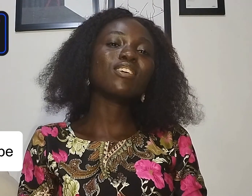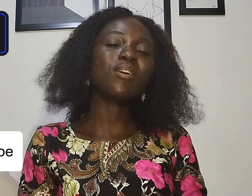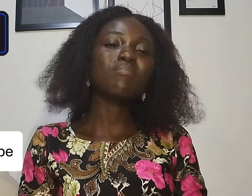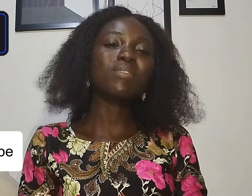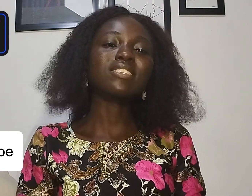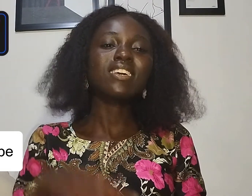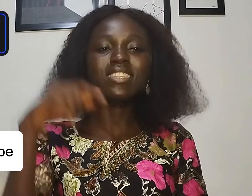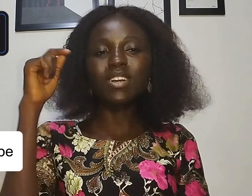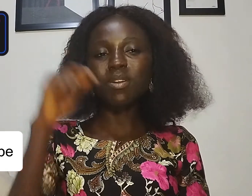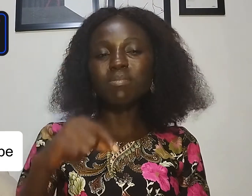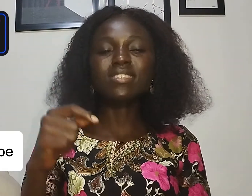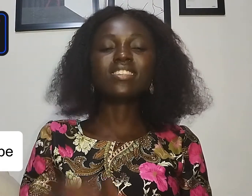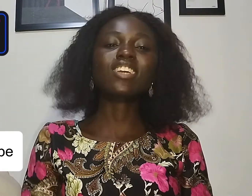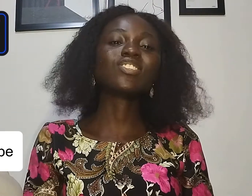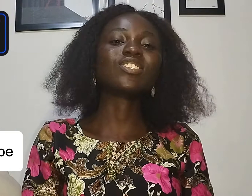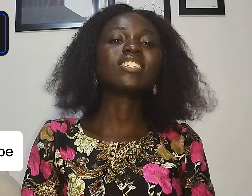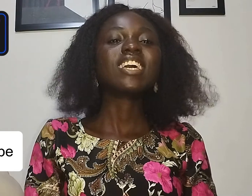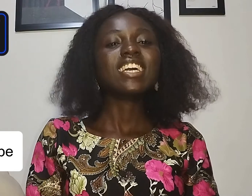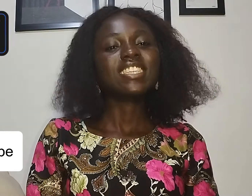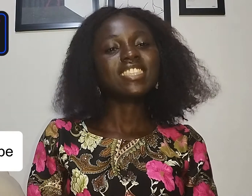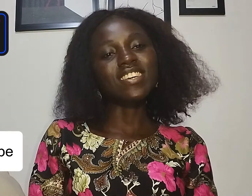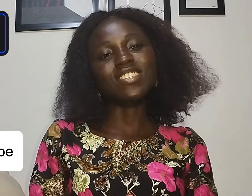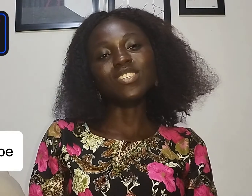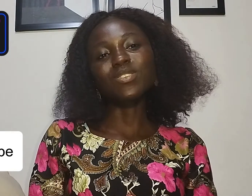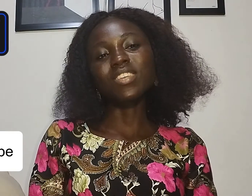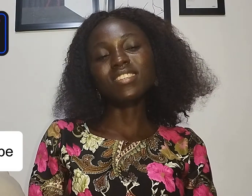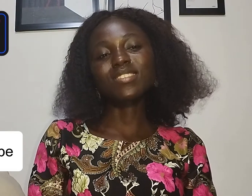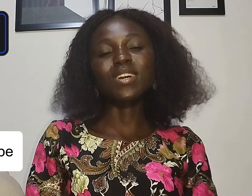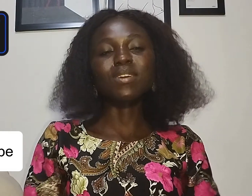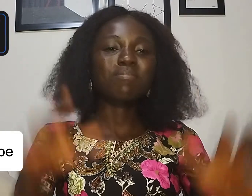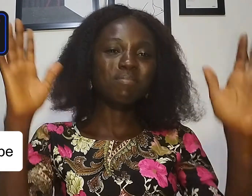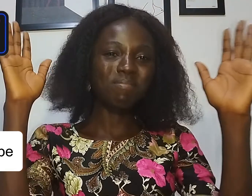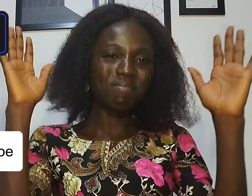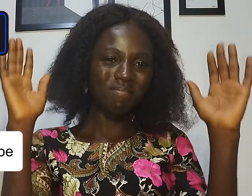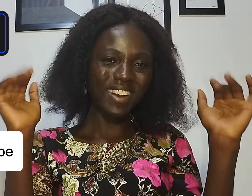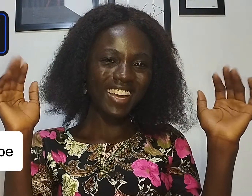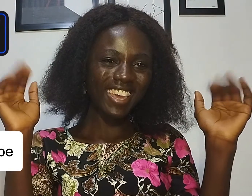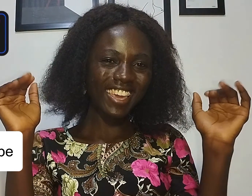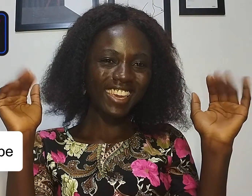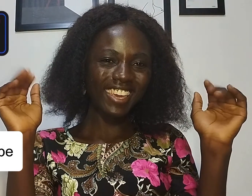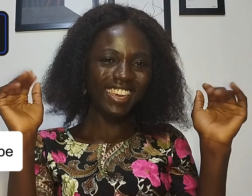comment in the comment section. So I see you next time. Bye.